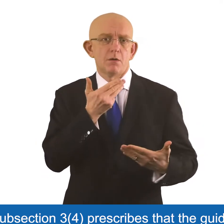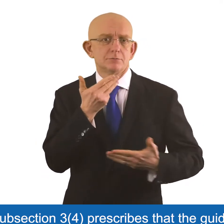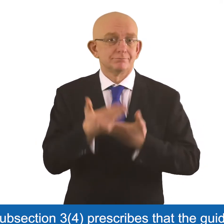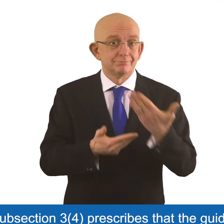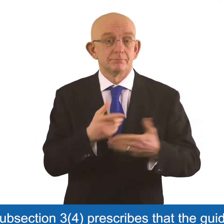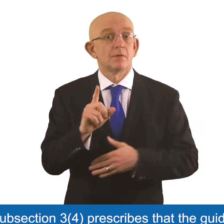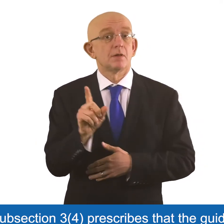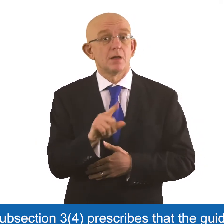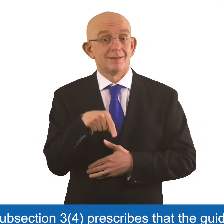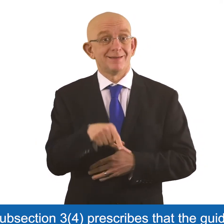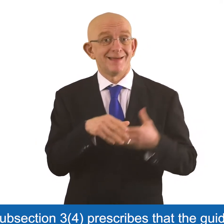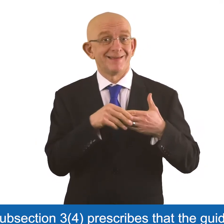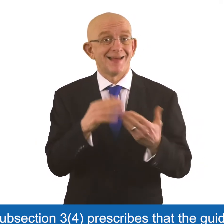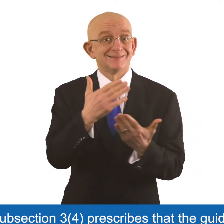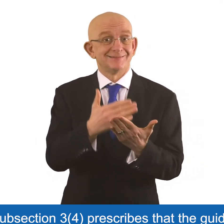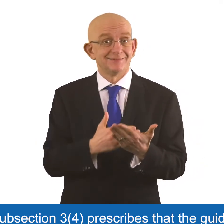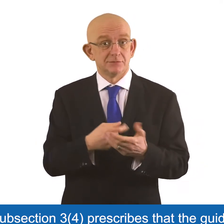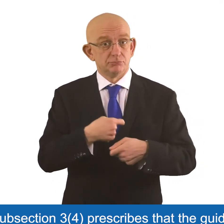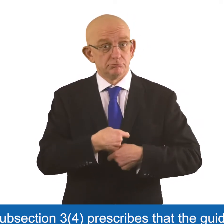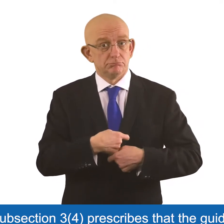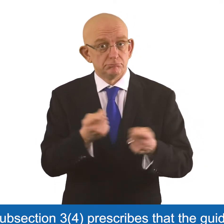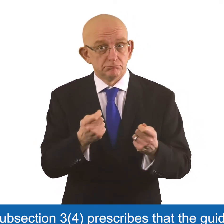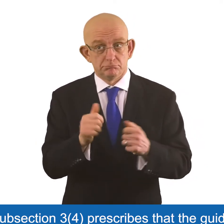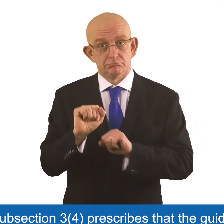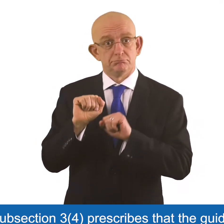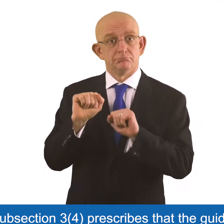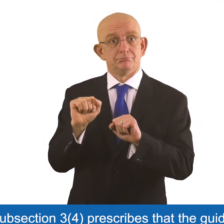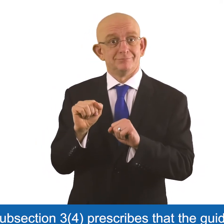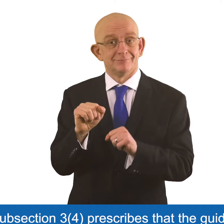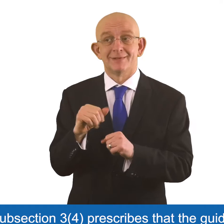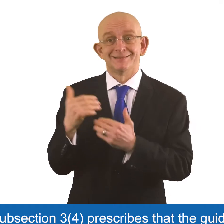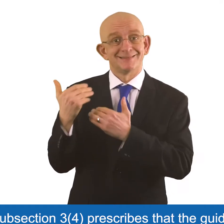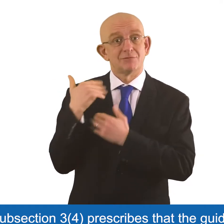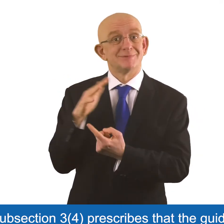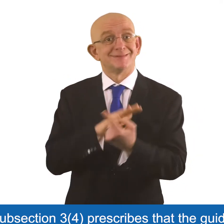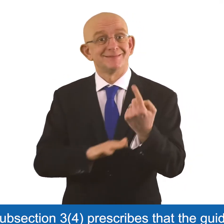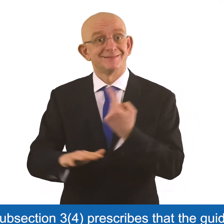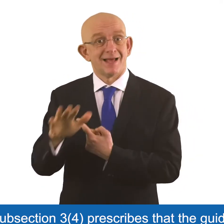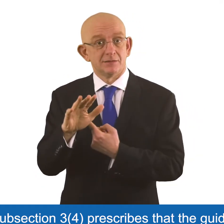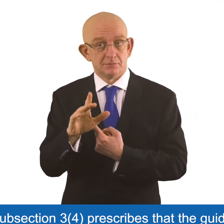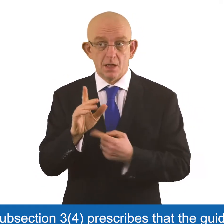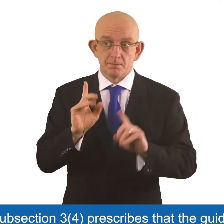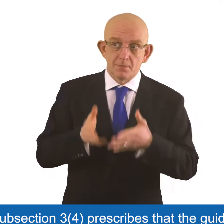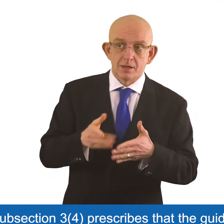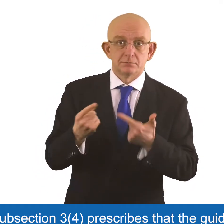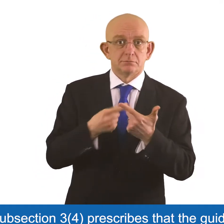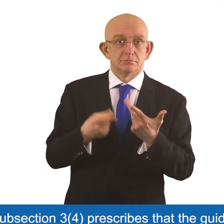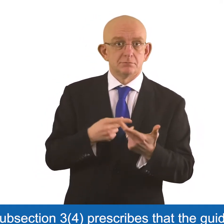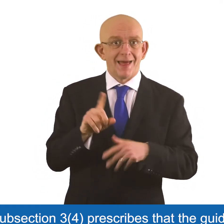Subsection 3, open brackets 4, close brackets, prescribes that the guidance issued by the Secretary of State must be published.